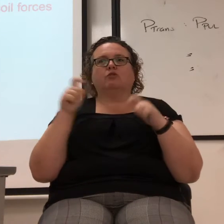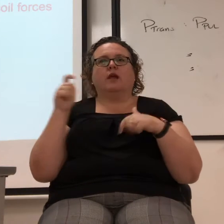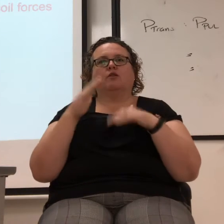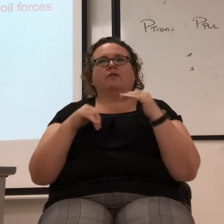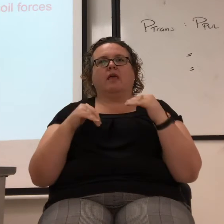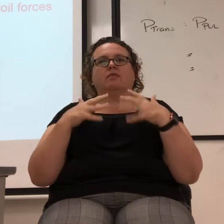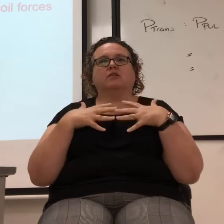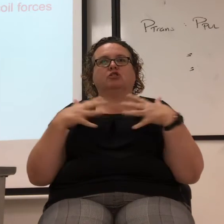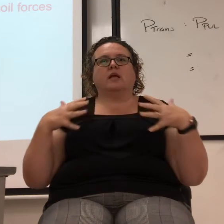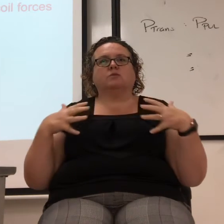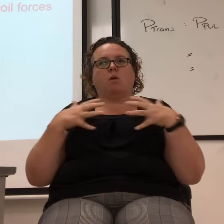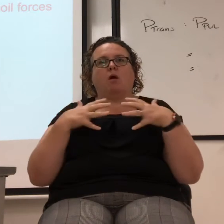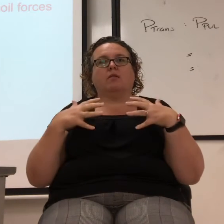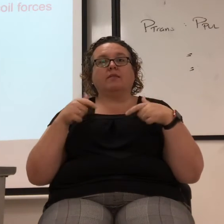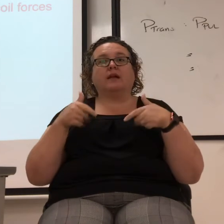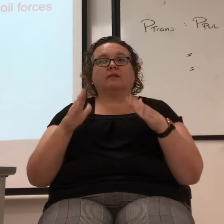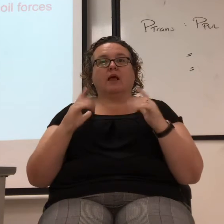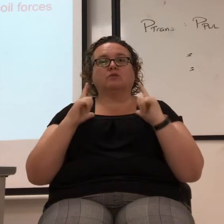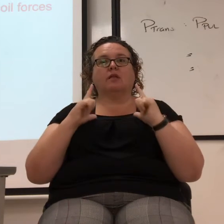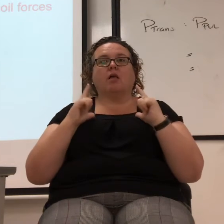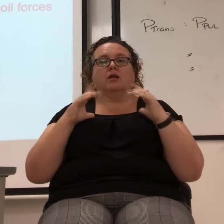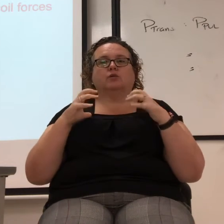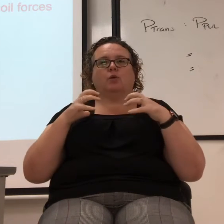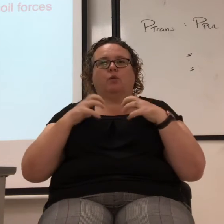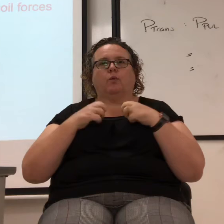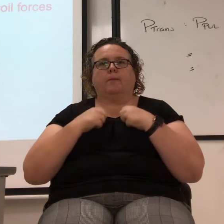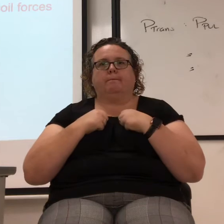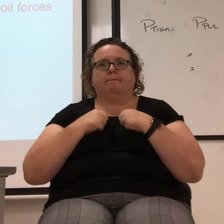wall forces. That allows the lungs to recoil.